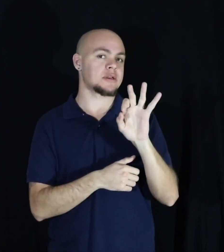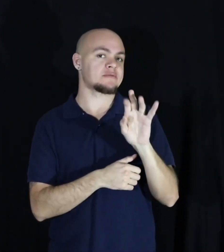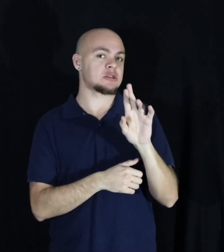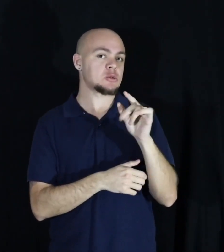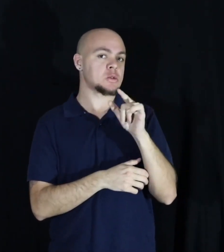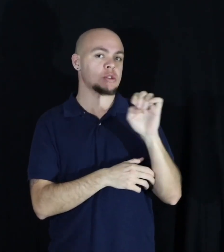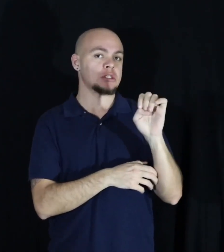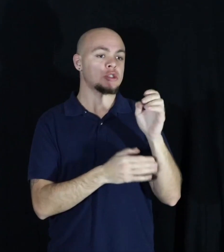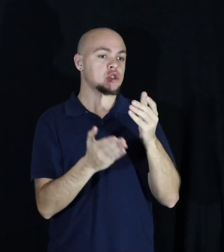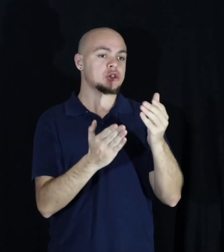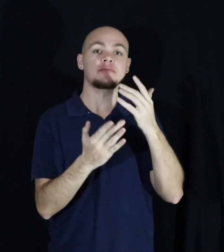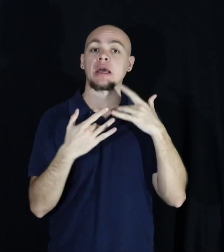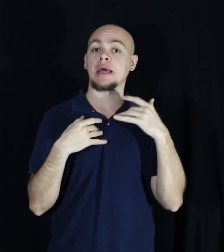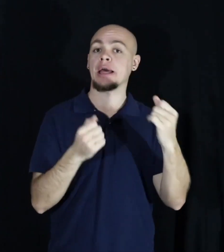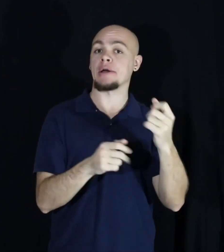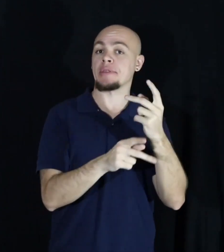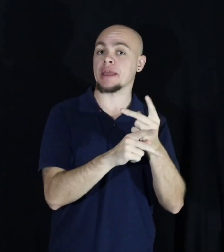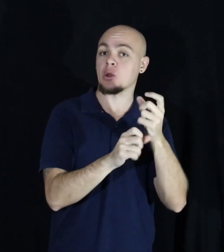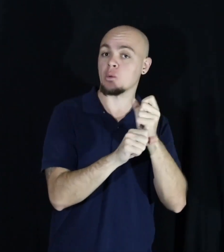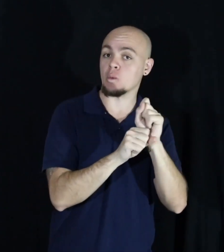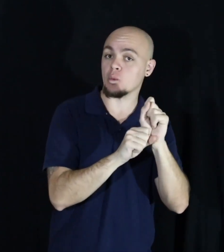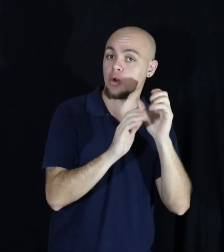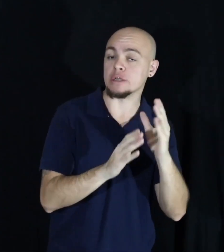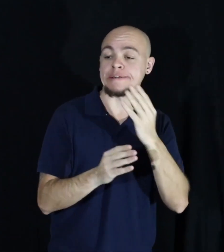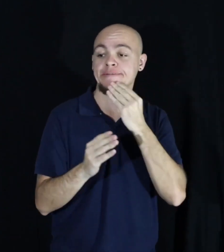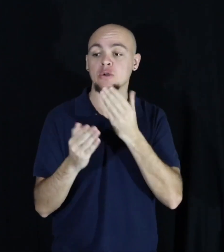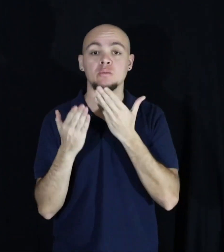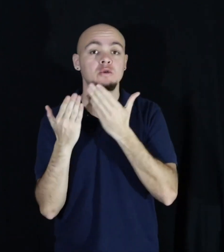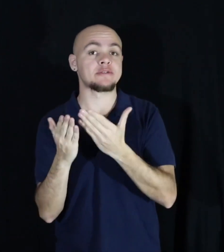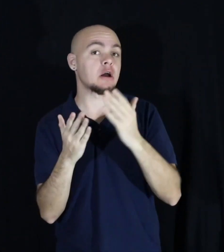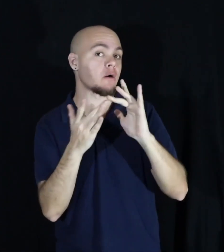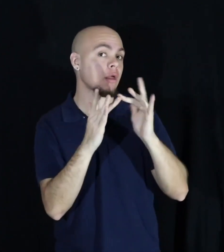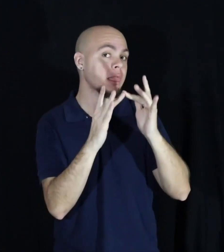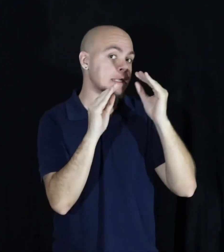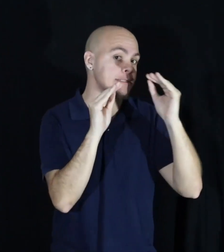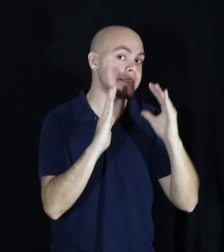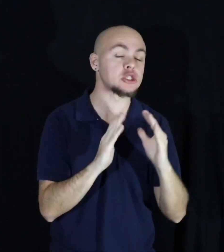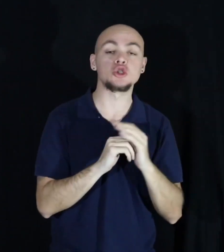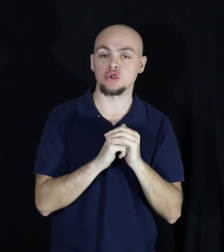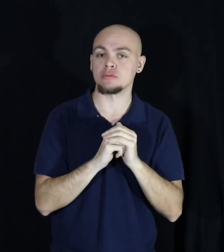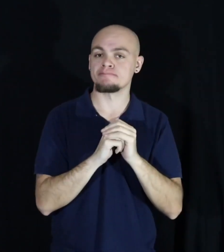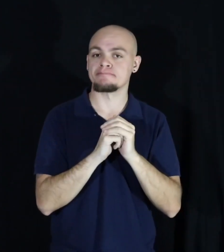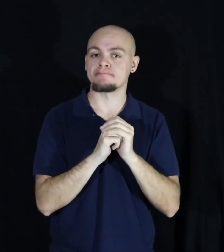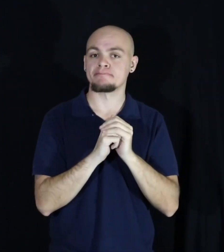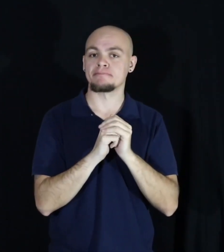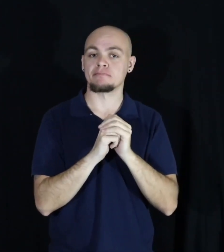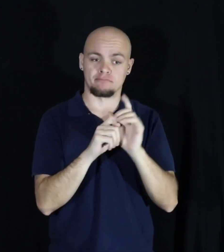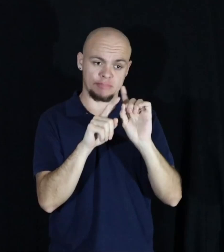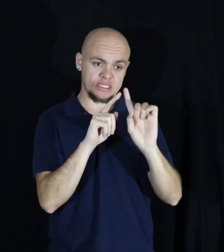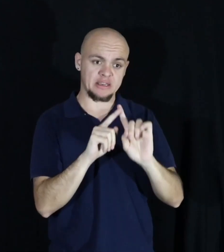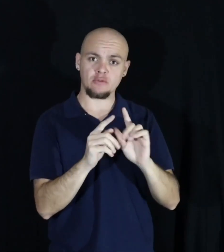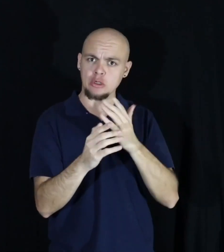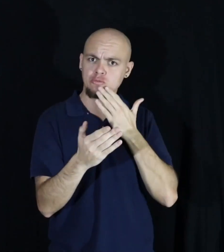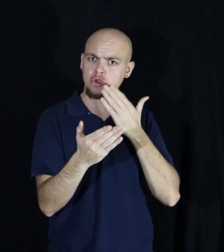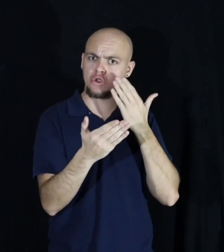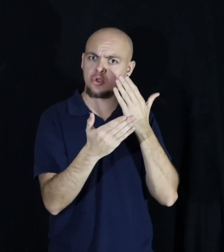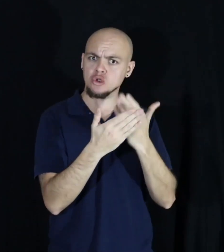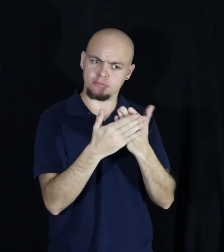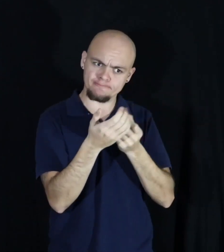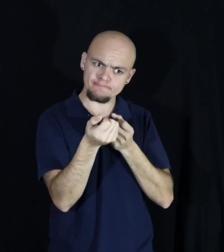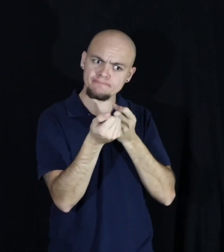workers, food providers, online teachers, manufacturers of essential goods during the